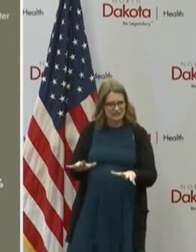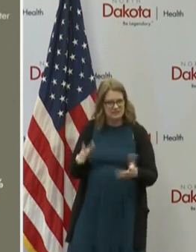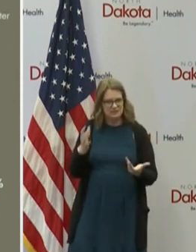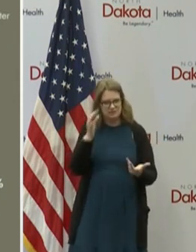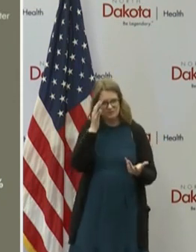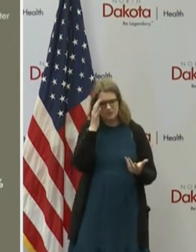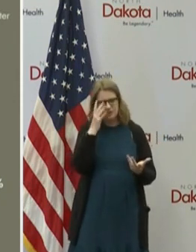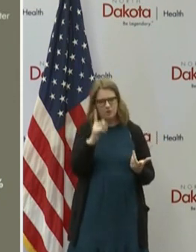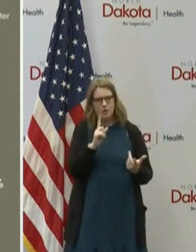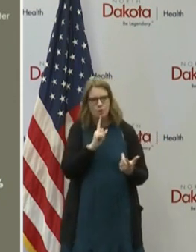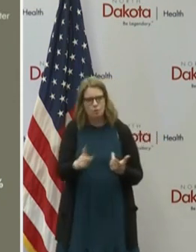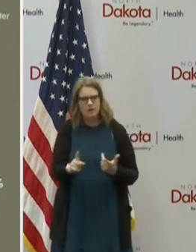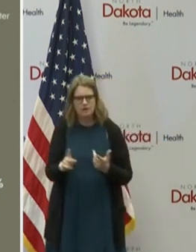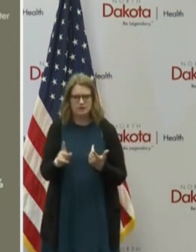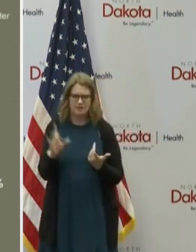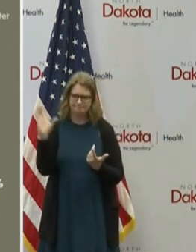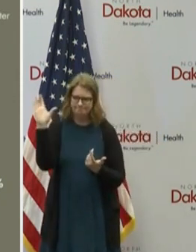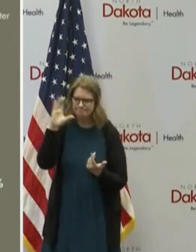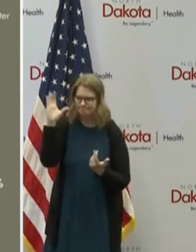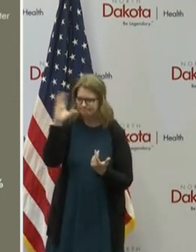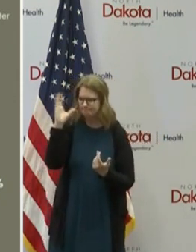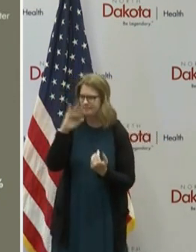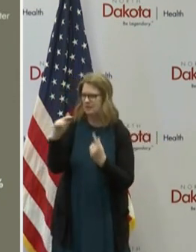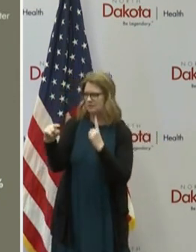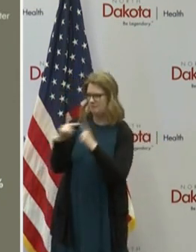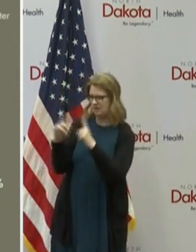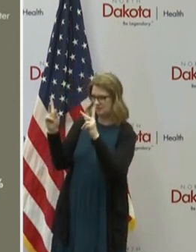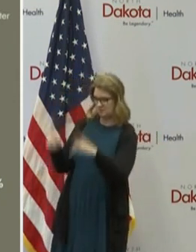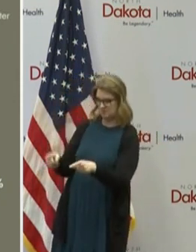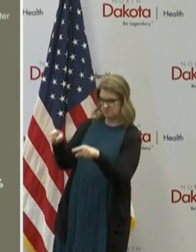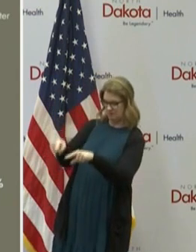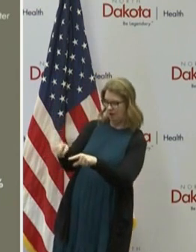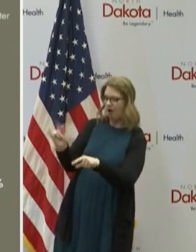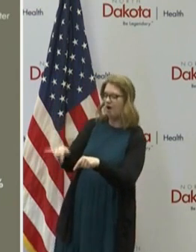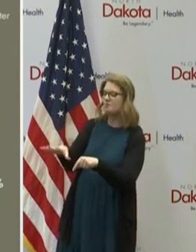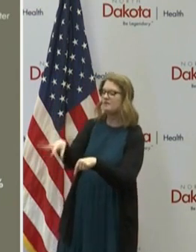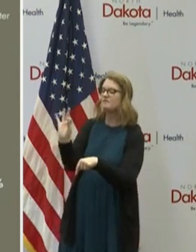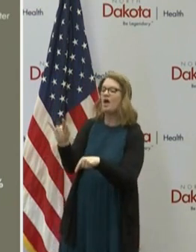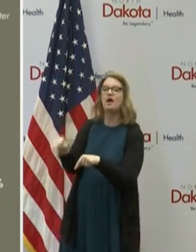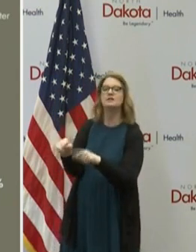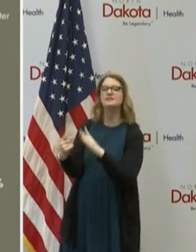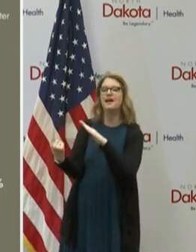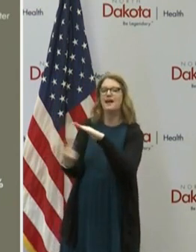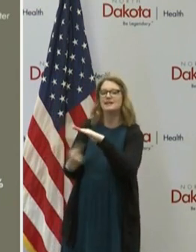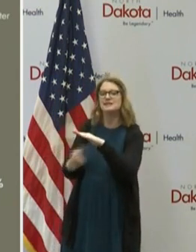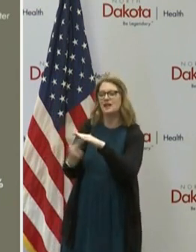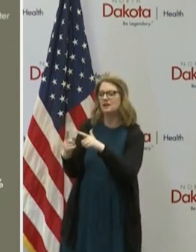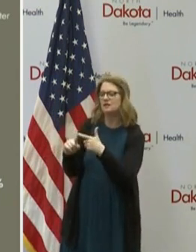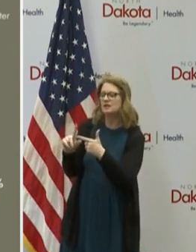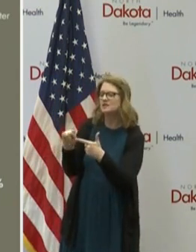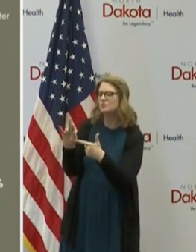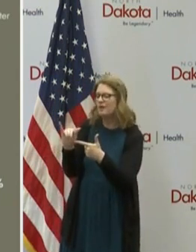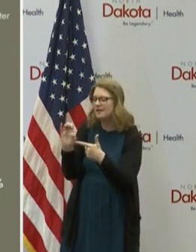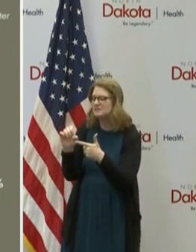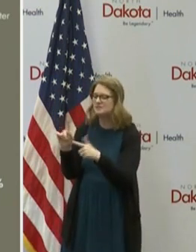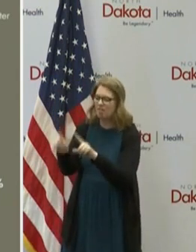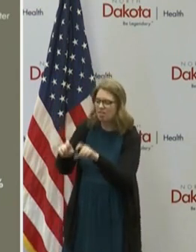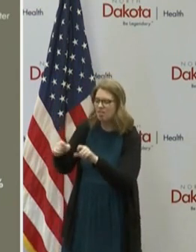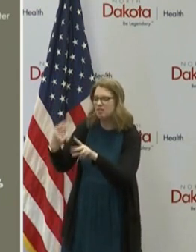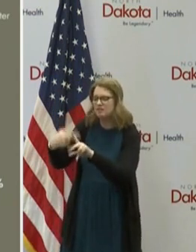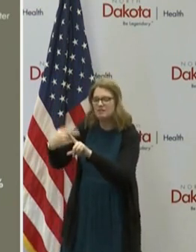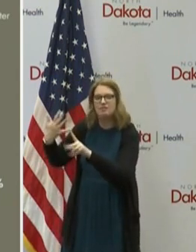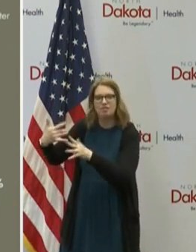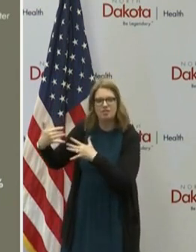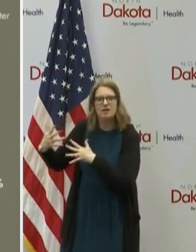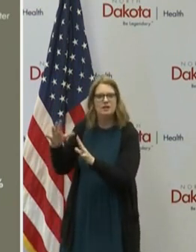we're out there really trying to find positives, because if we find them, then we can isolate them. Trace them, and then we can isolate them. We can do that.